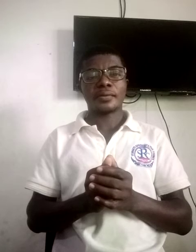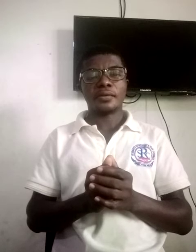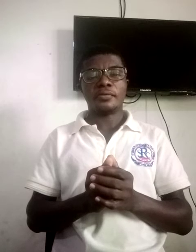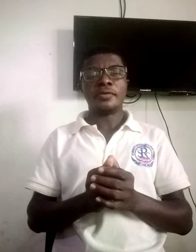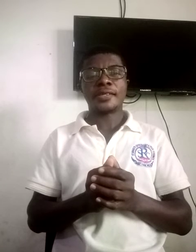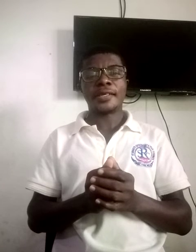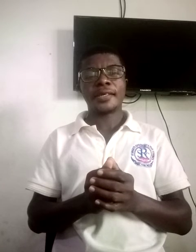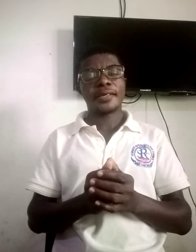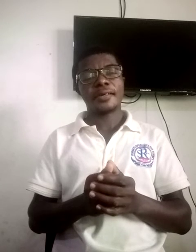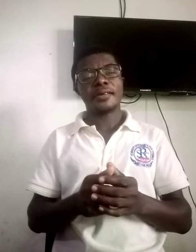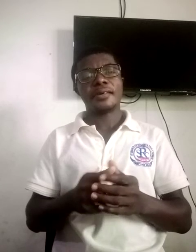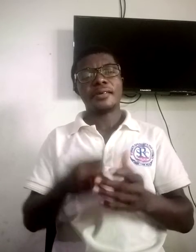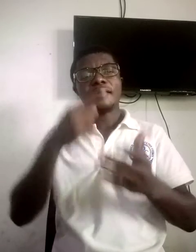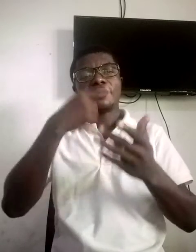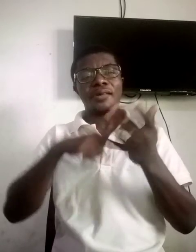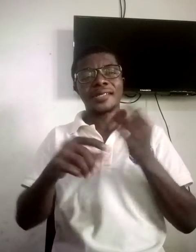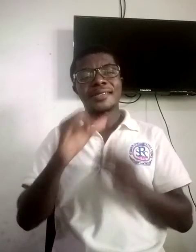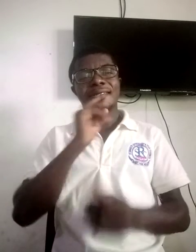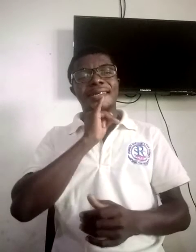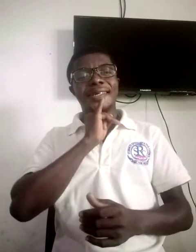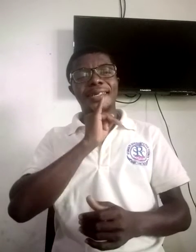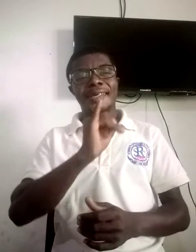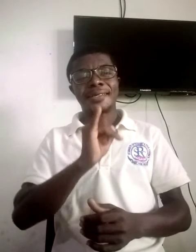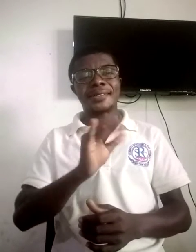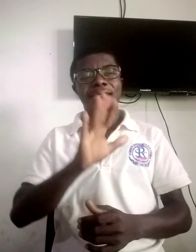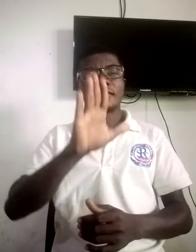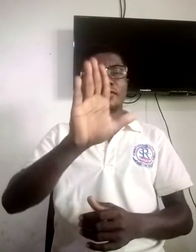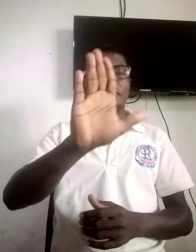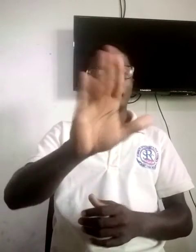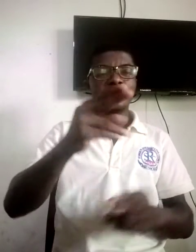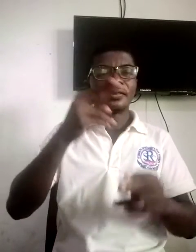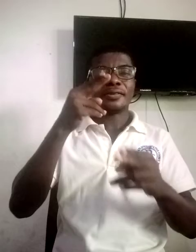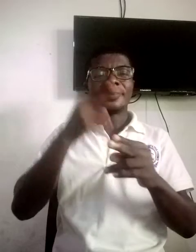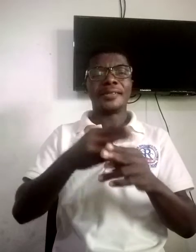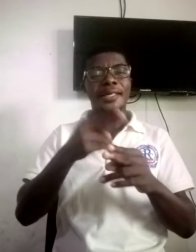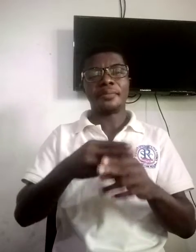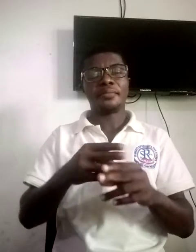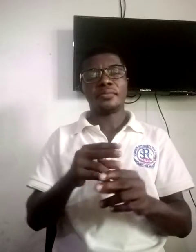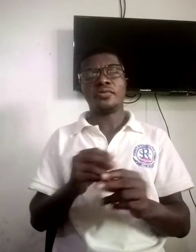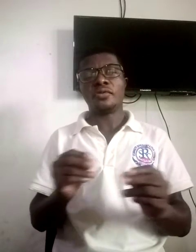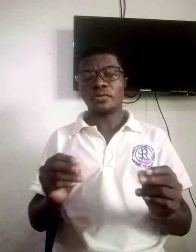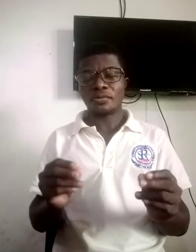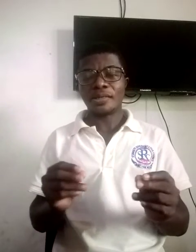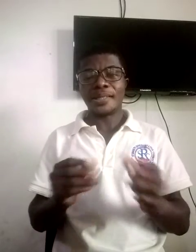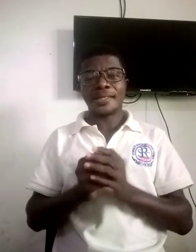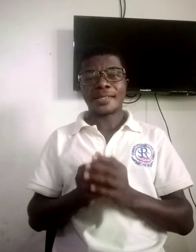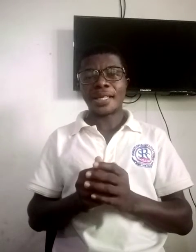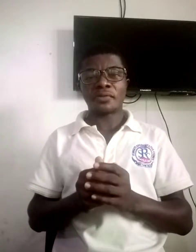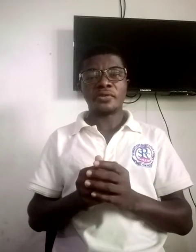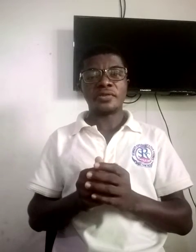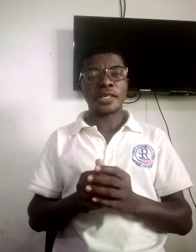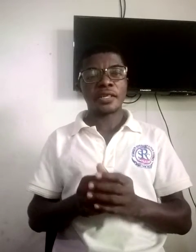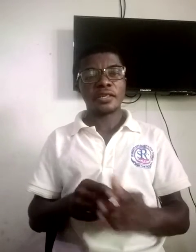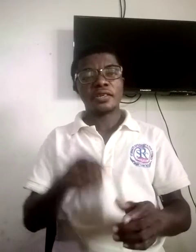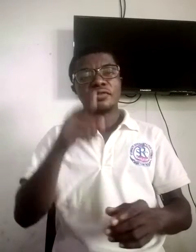You don't say what is your name. No. In sign language, you say